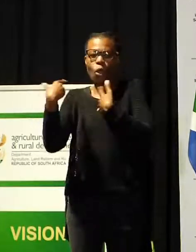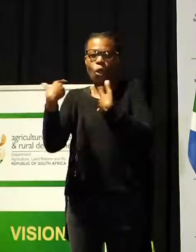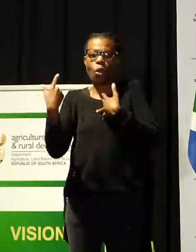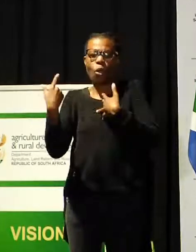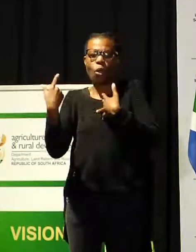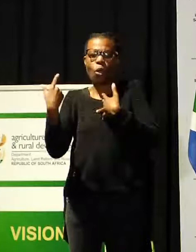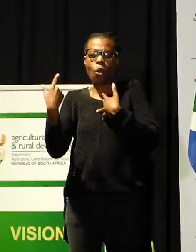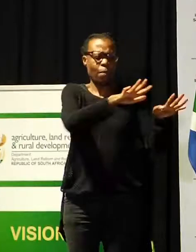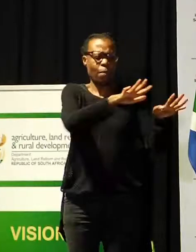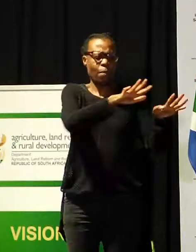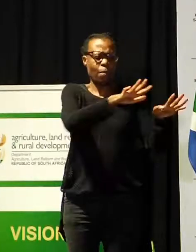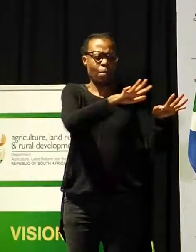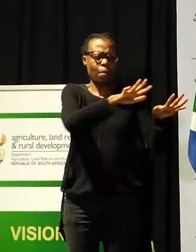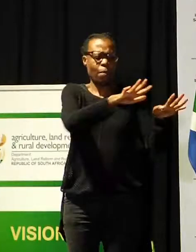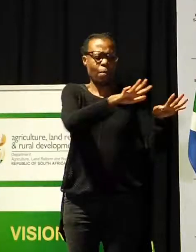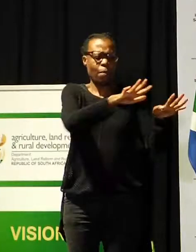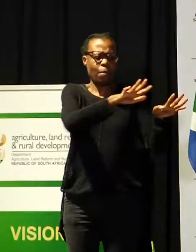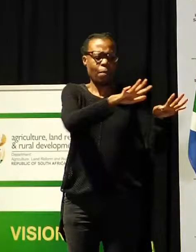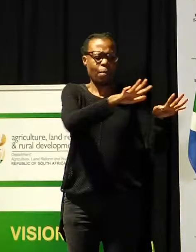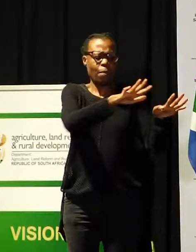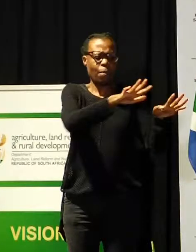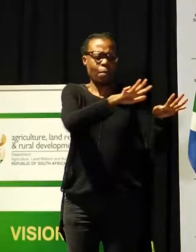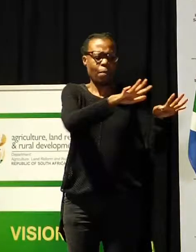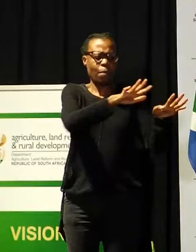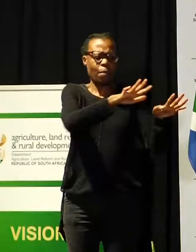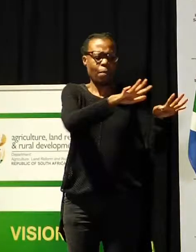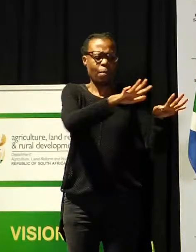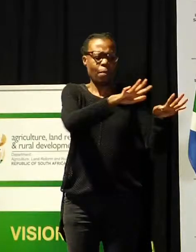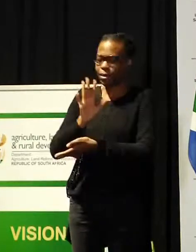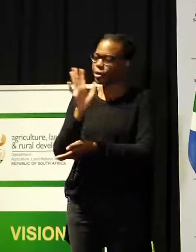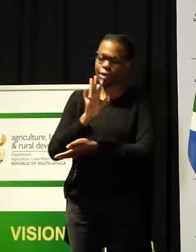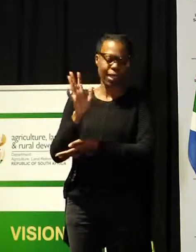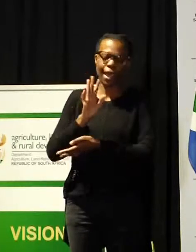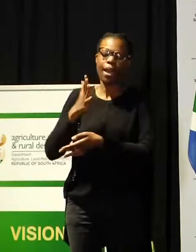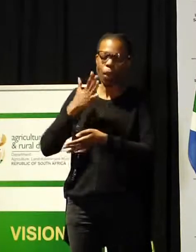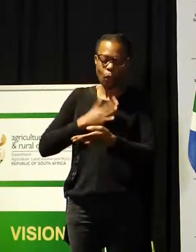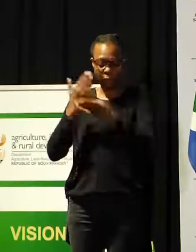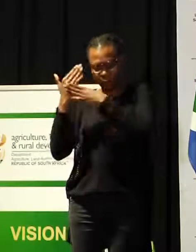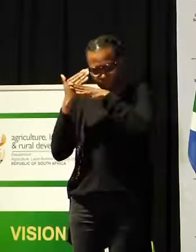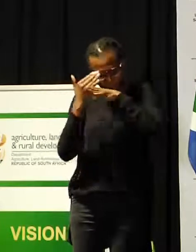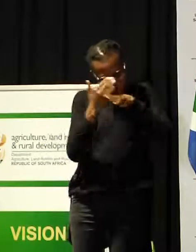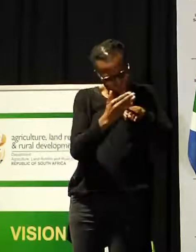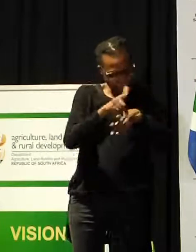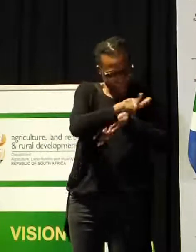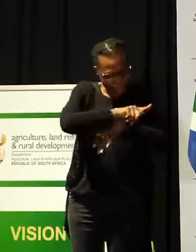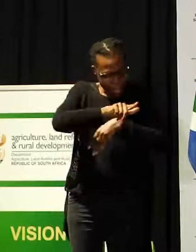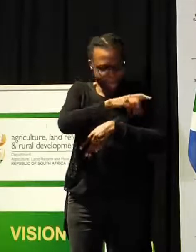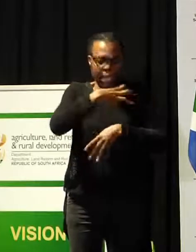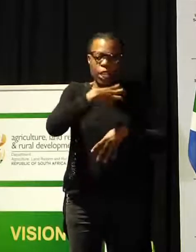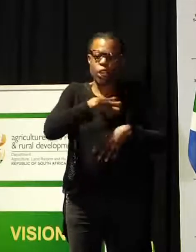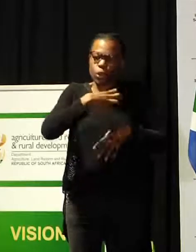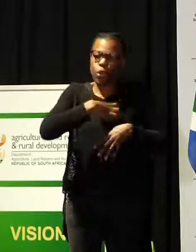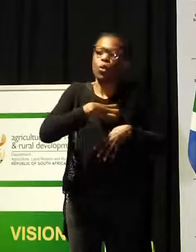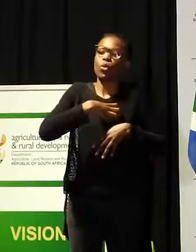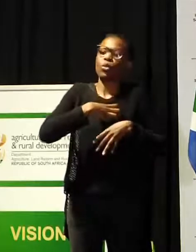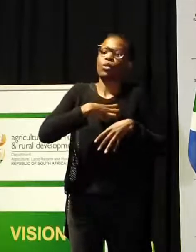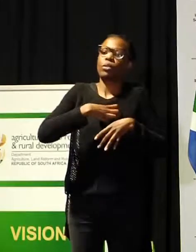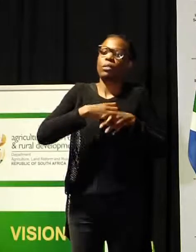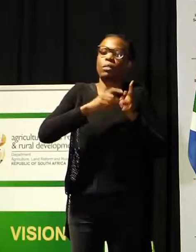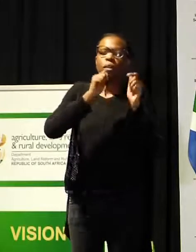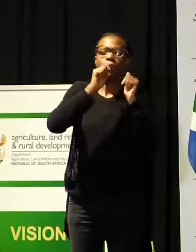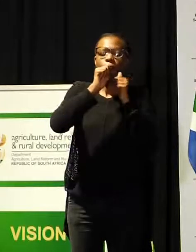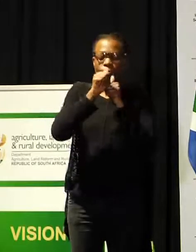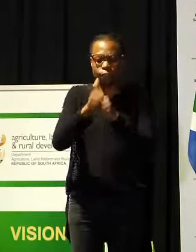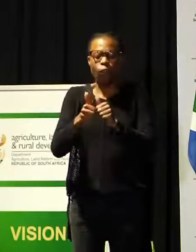protect communal land through policy and legislation. Once land is transferred, they